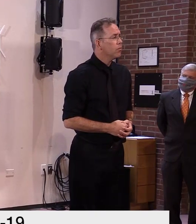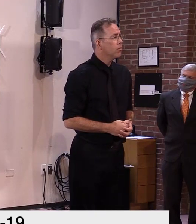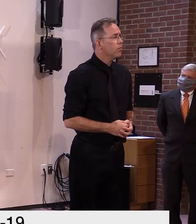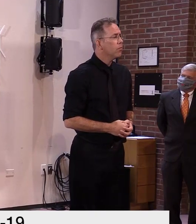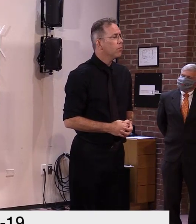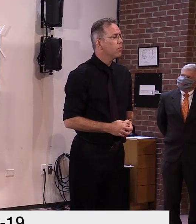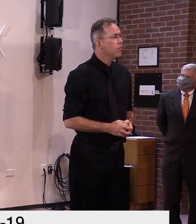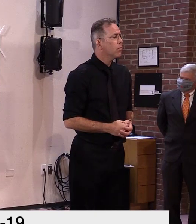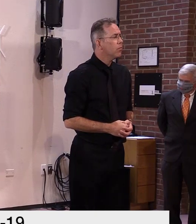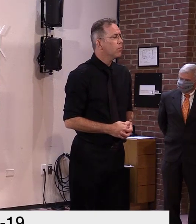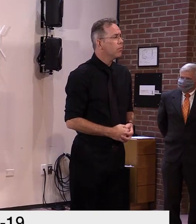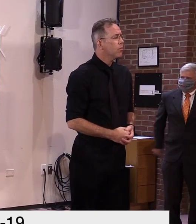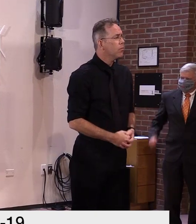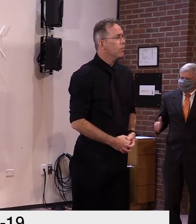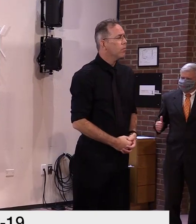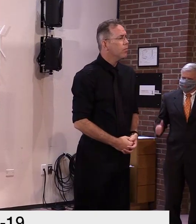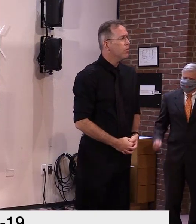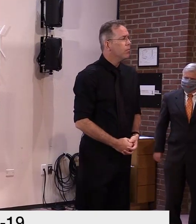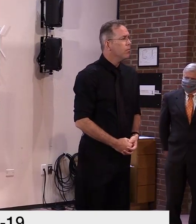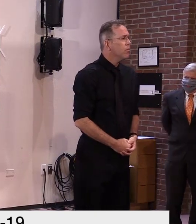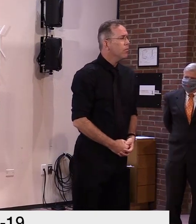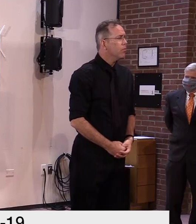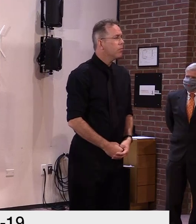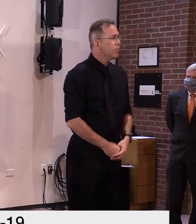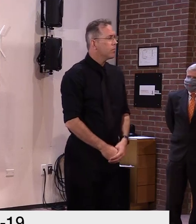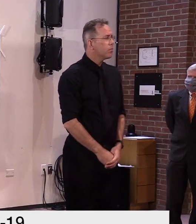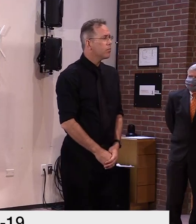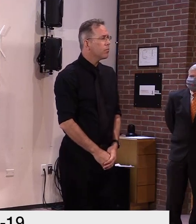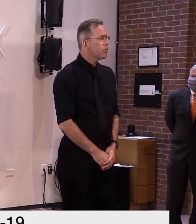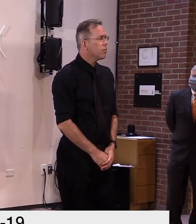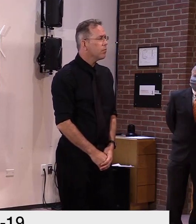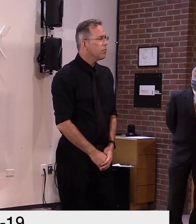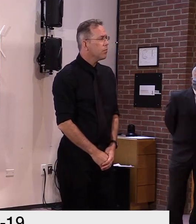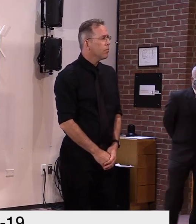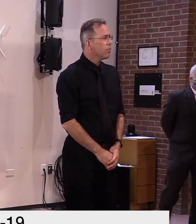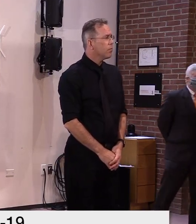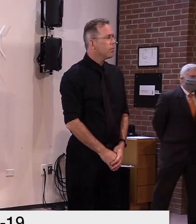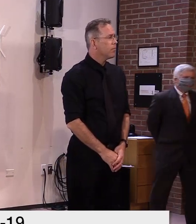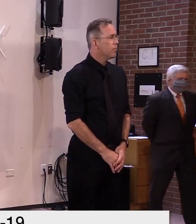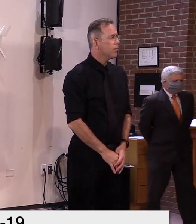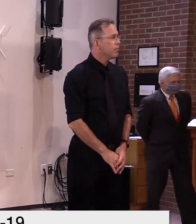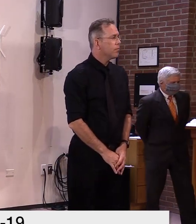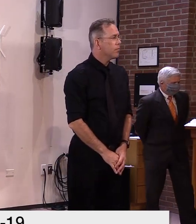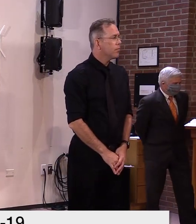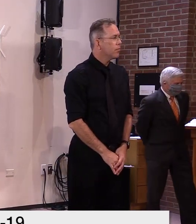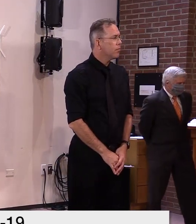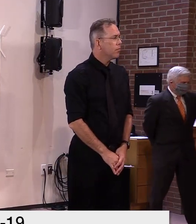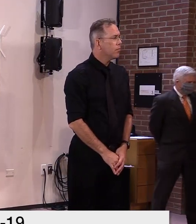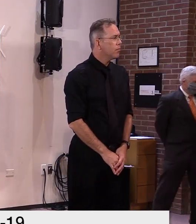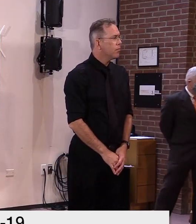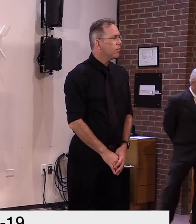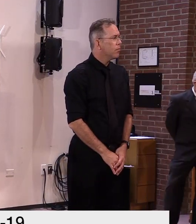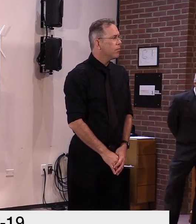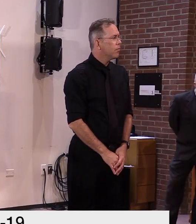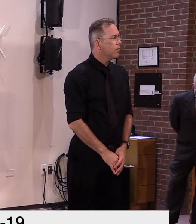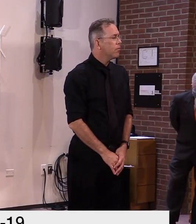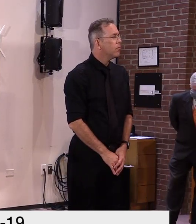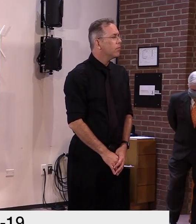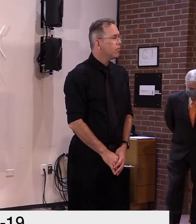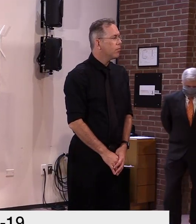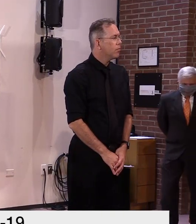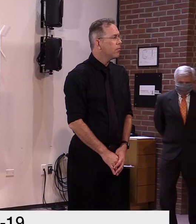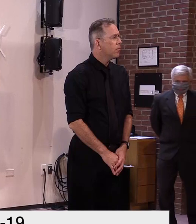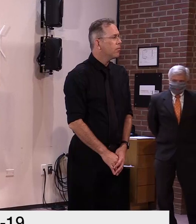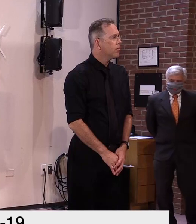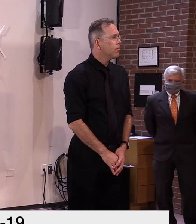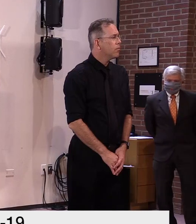when answering the regular questions, a new one popped up. They apparently were asked, did you look for